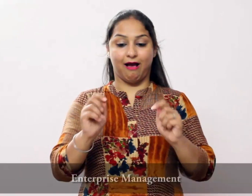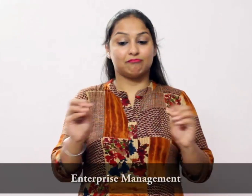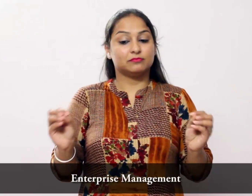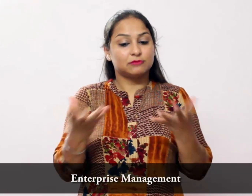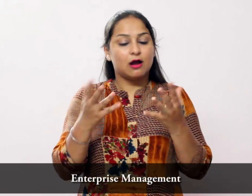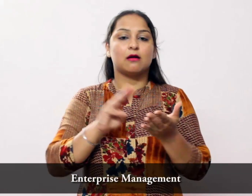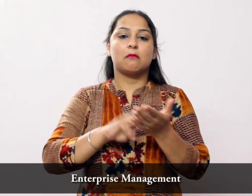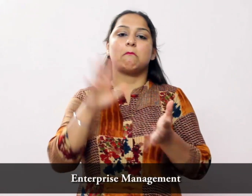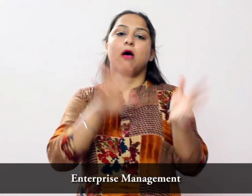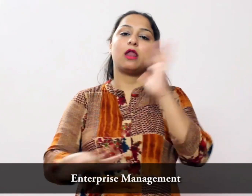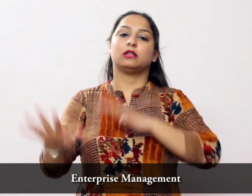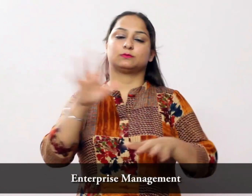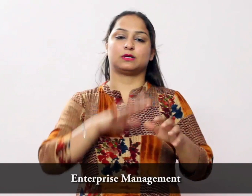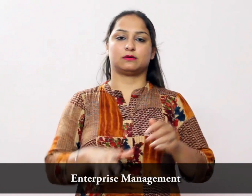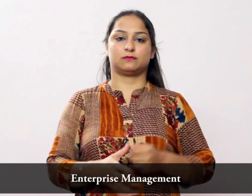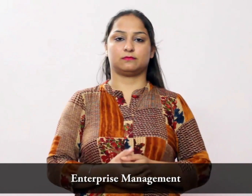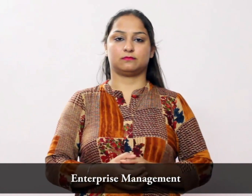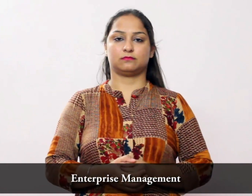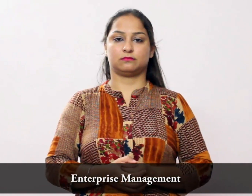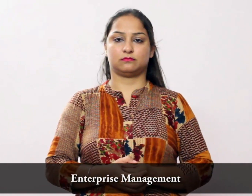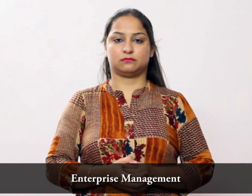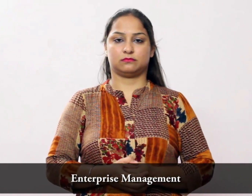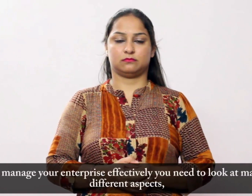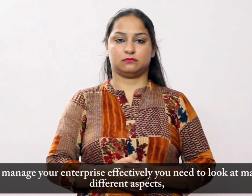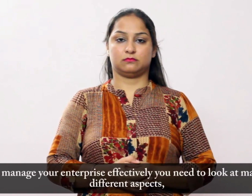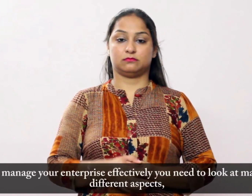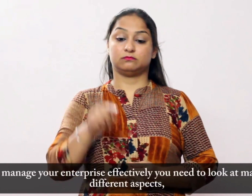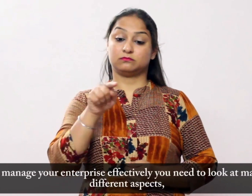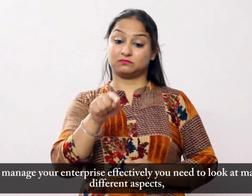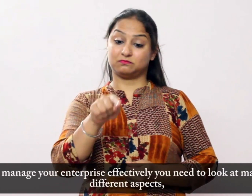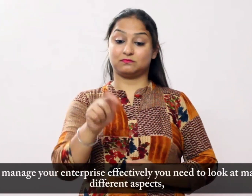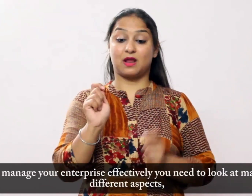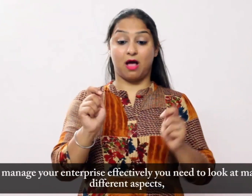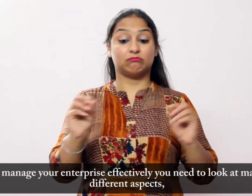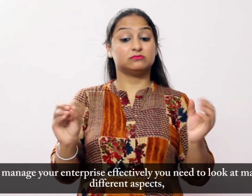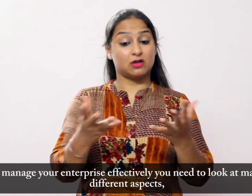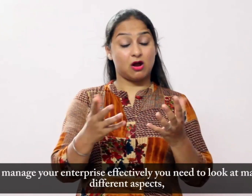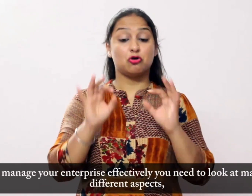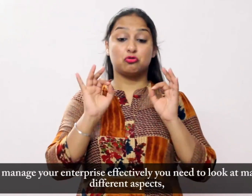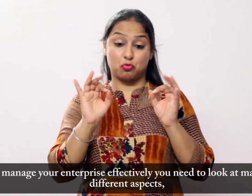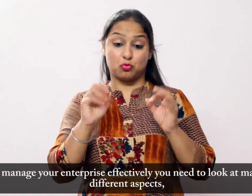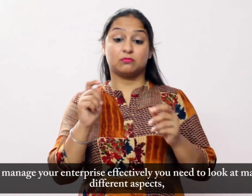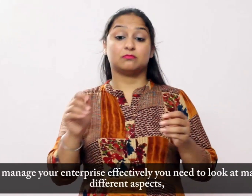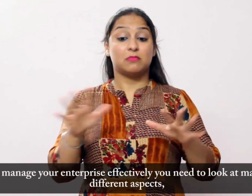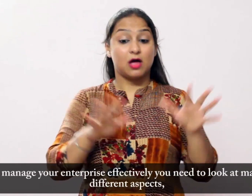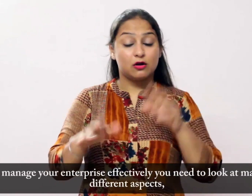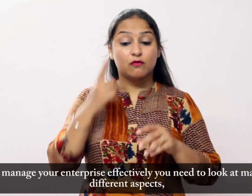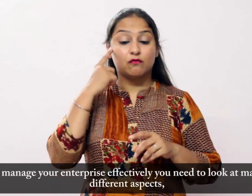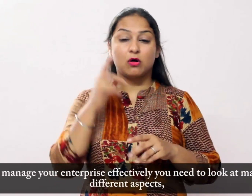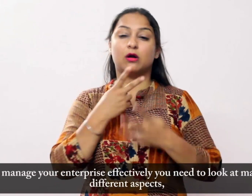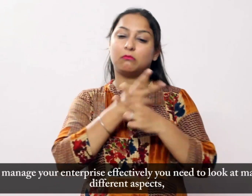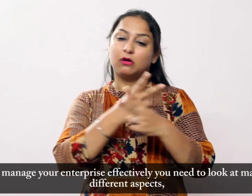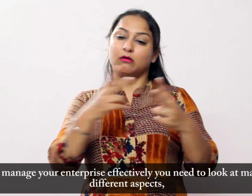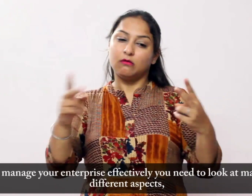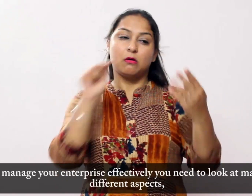Enterprise management. To manage your enterprise effectively, you need to look at many different